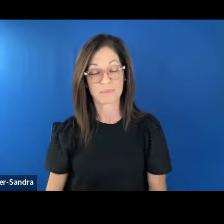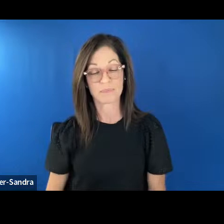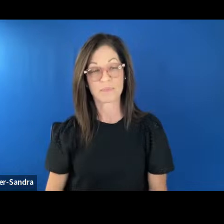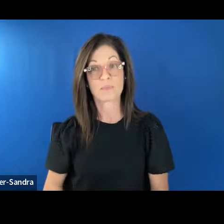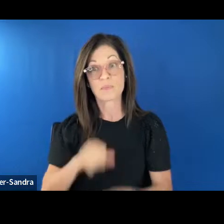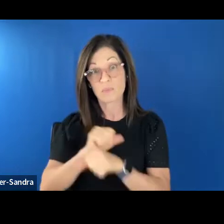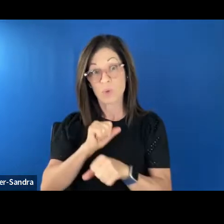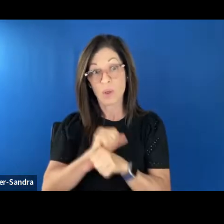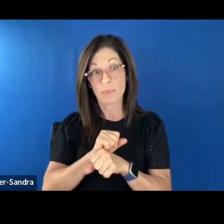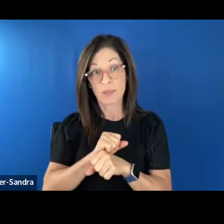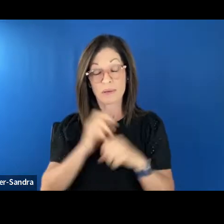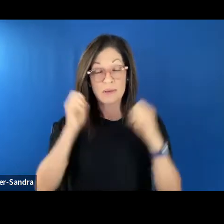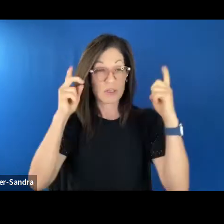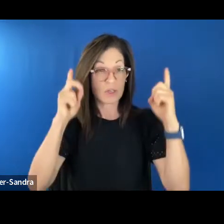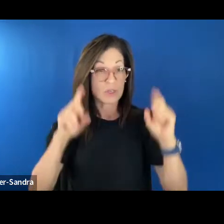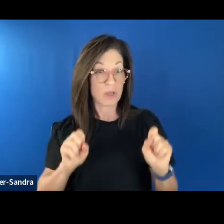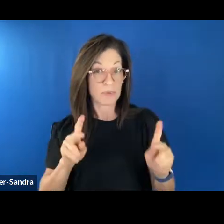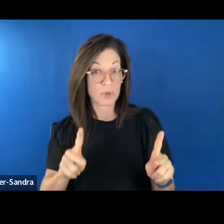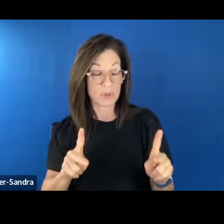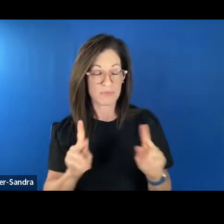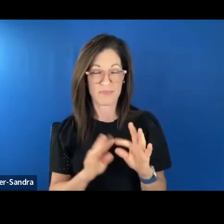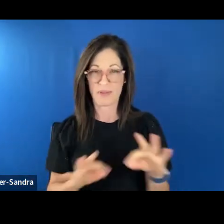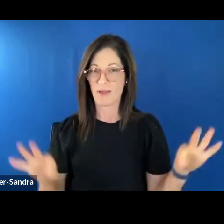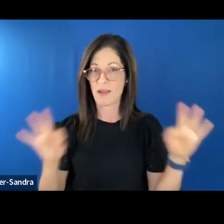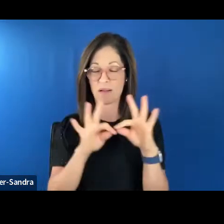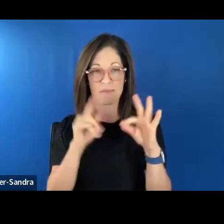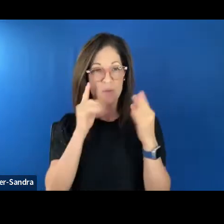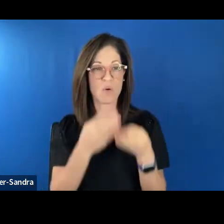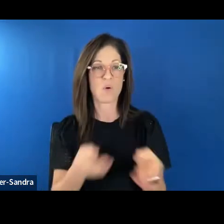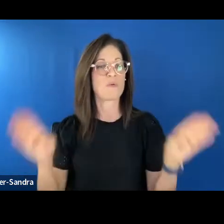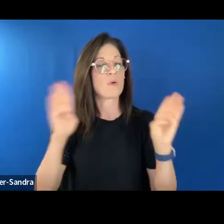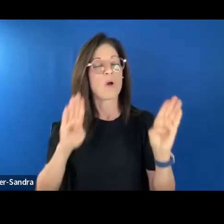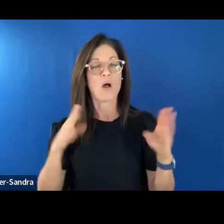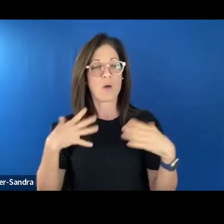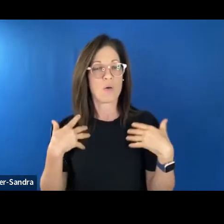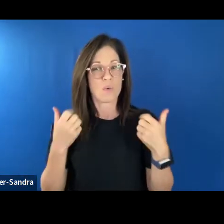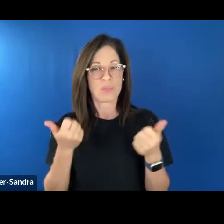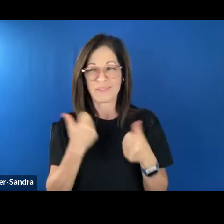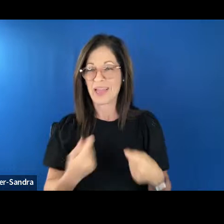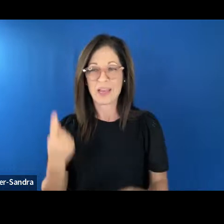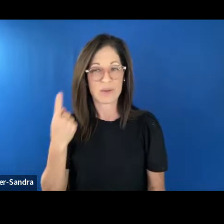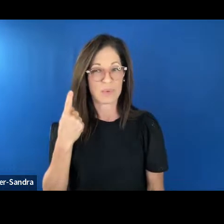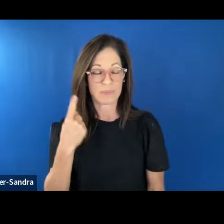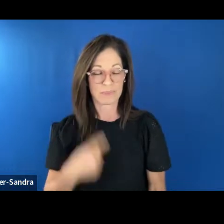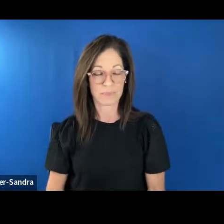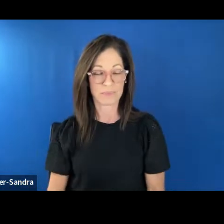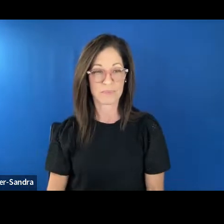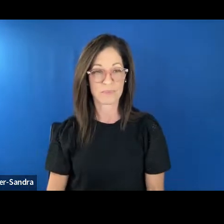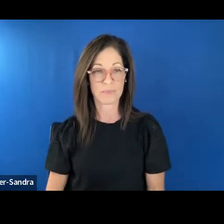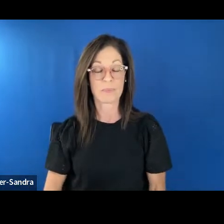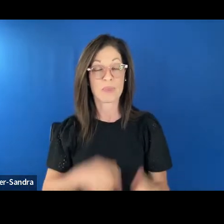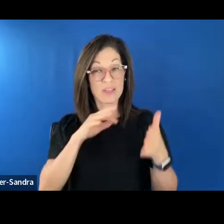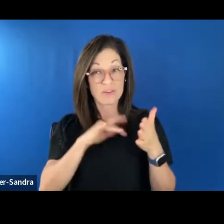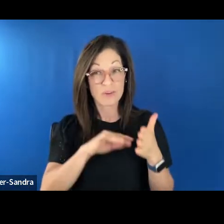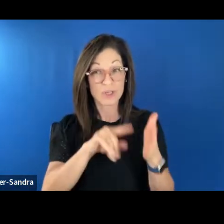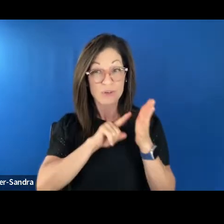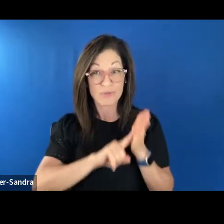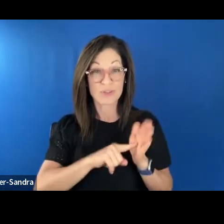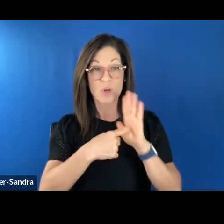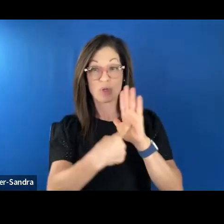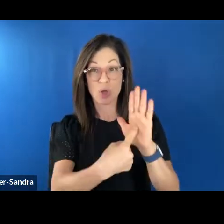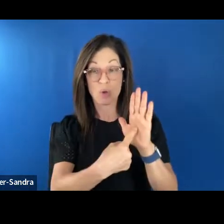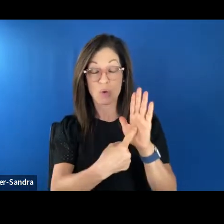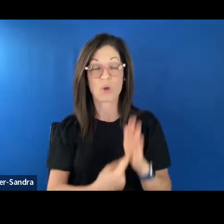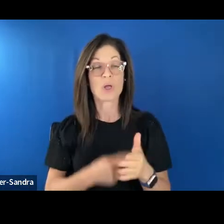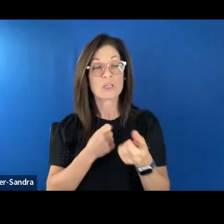and educational opportunities are vital for the overall well-being of any individual. Studies have shown that support